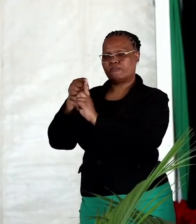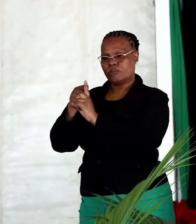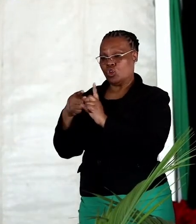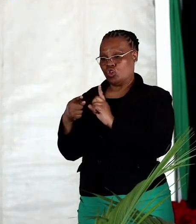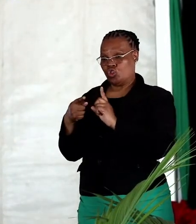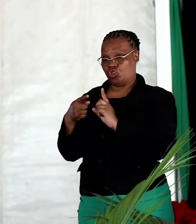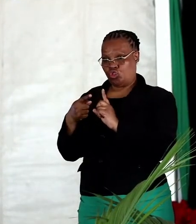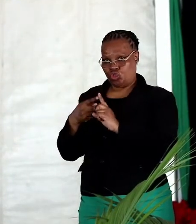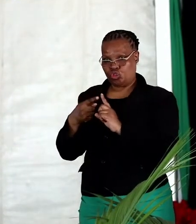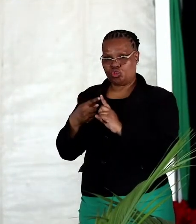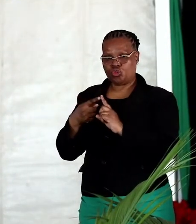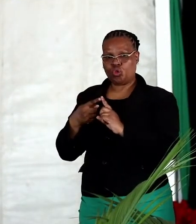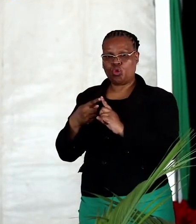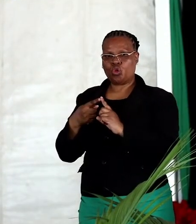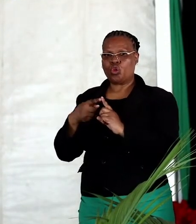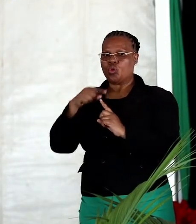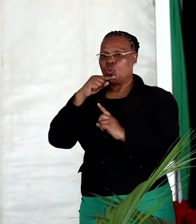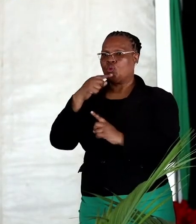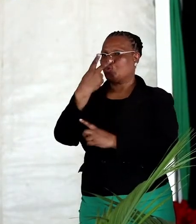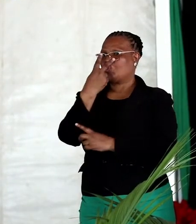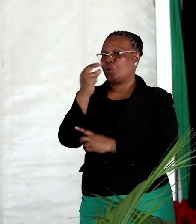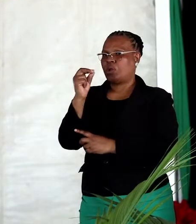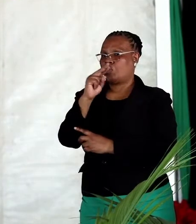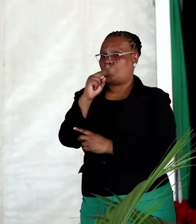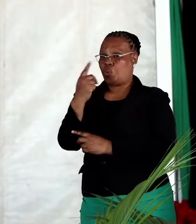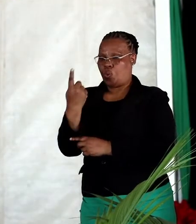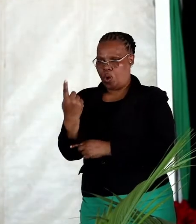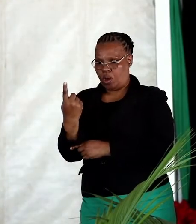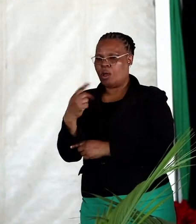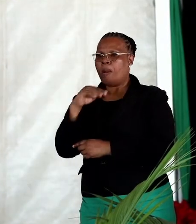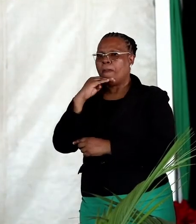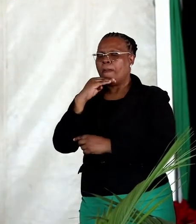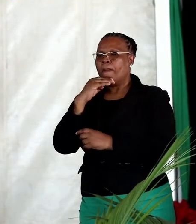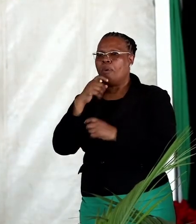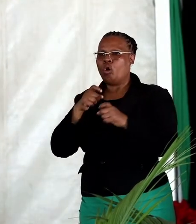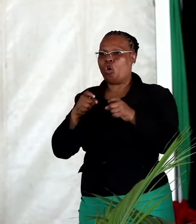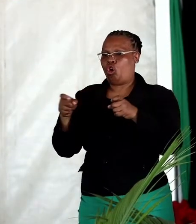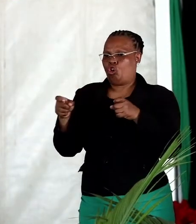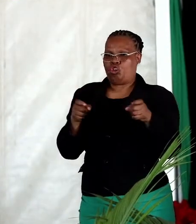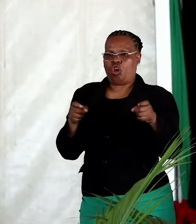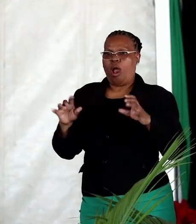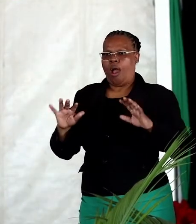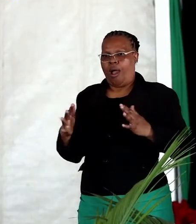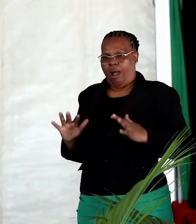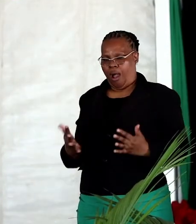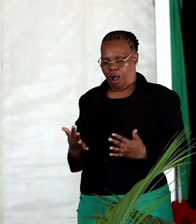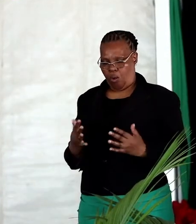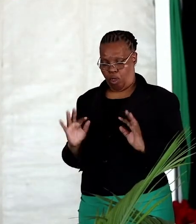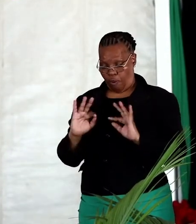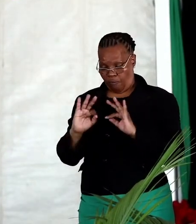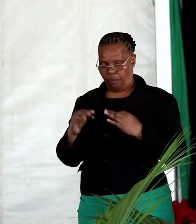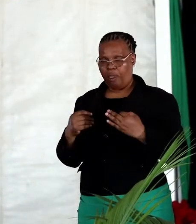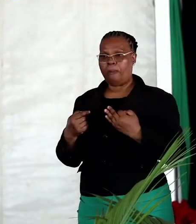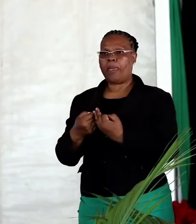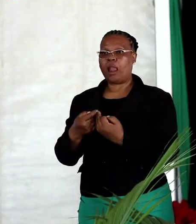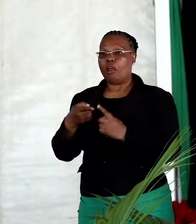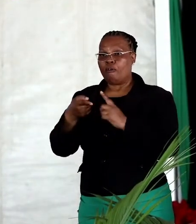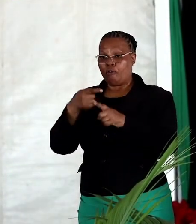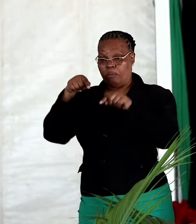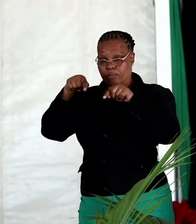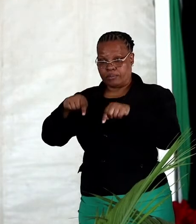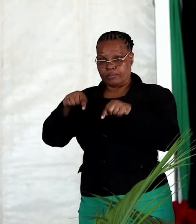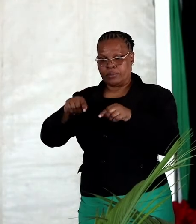ukuzokutsho ku 2021 ekhokela intsapho ze Bhisho Massacre.